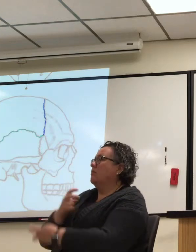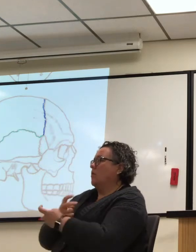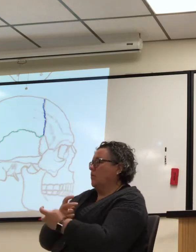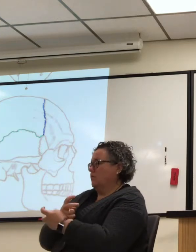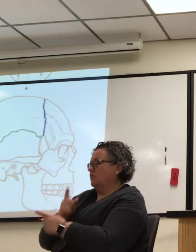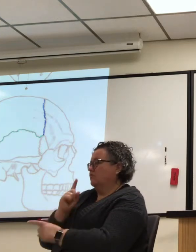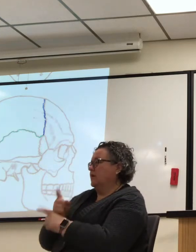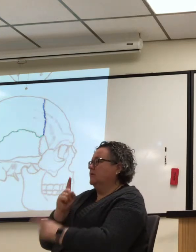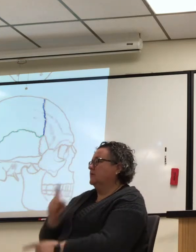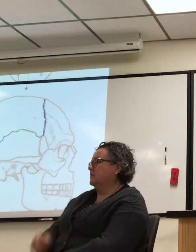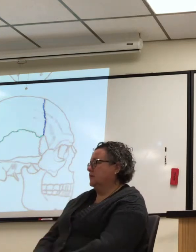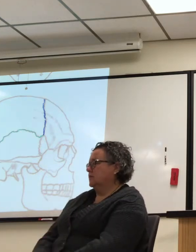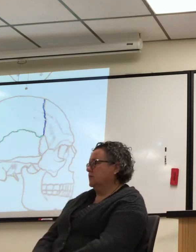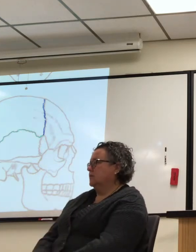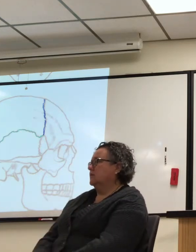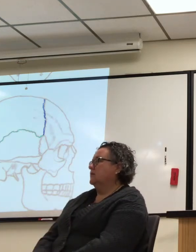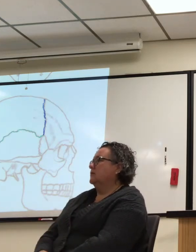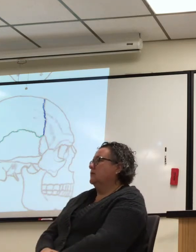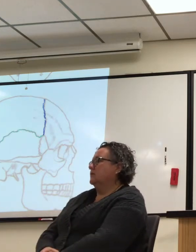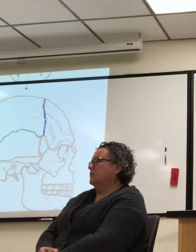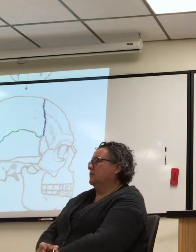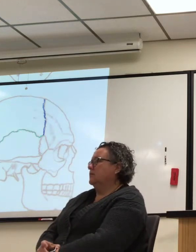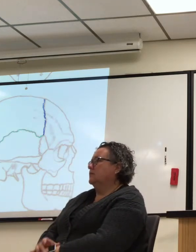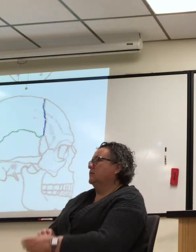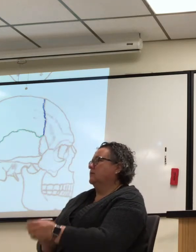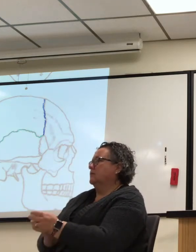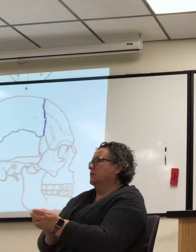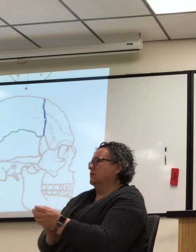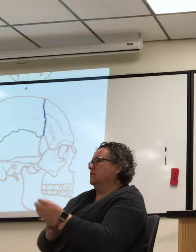Forms a joint with occipital bone.